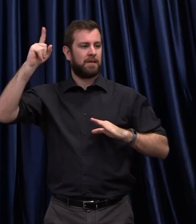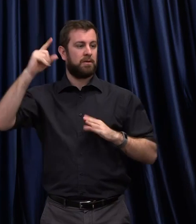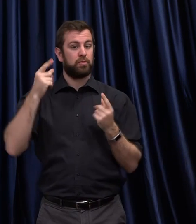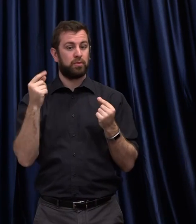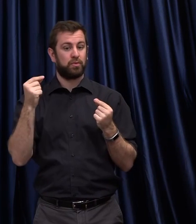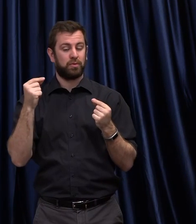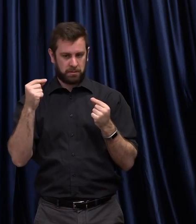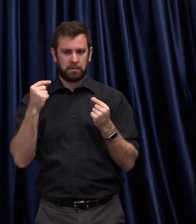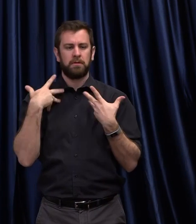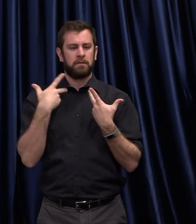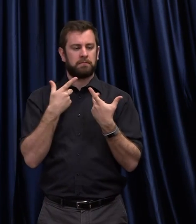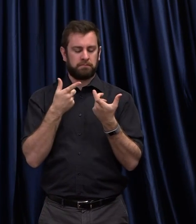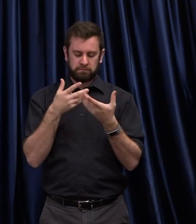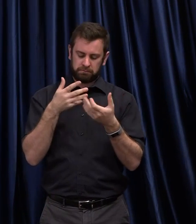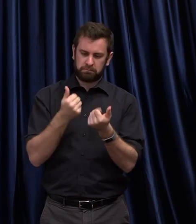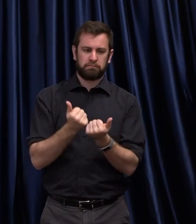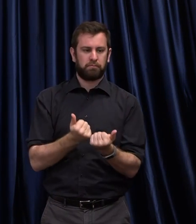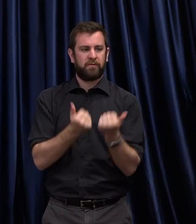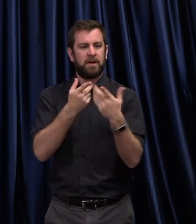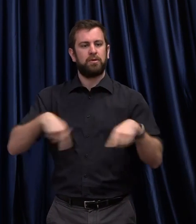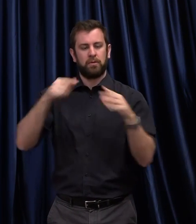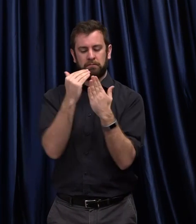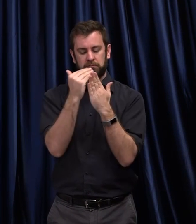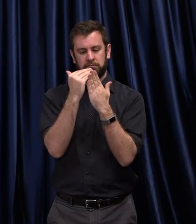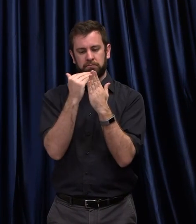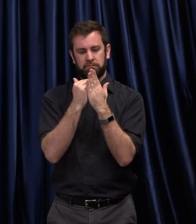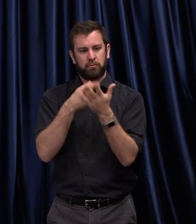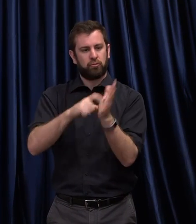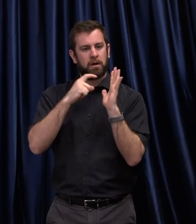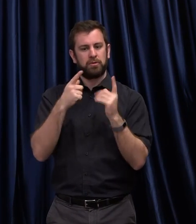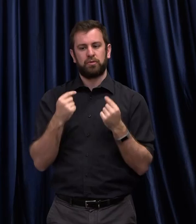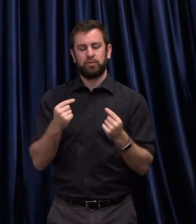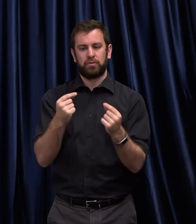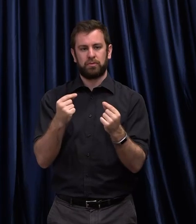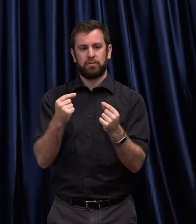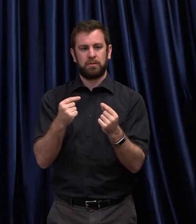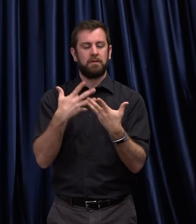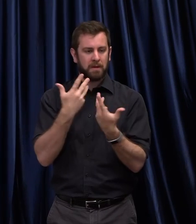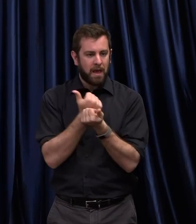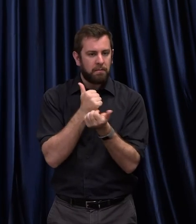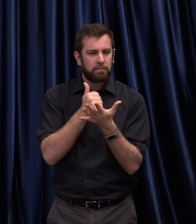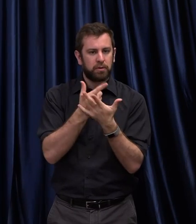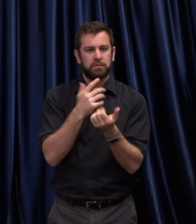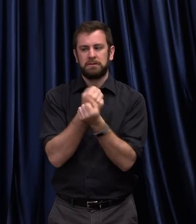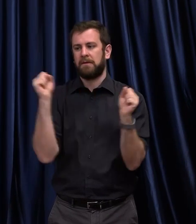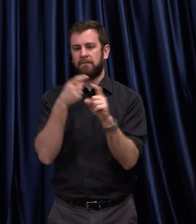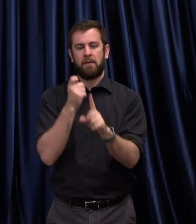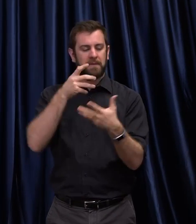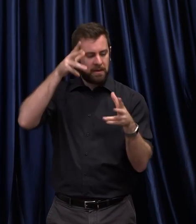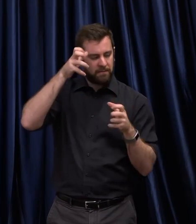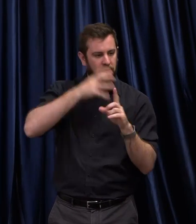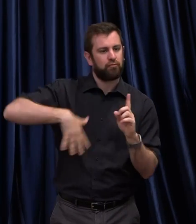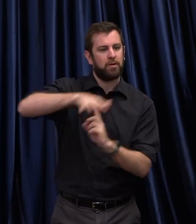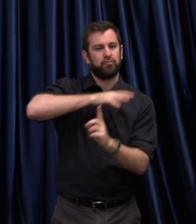and He will forgive you of your sins. He will release you of the evil around you and forgive you.